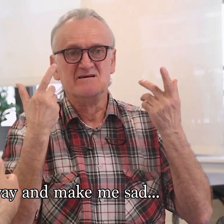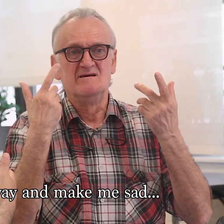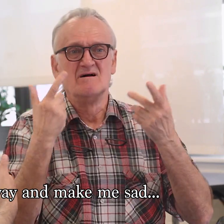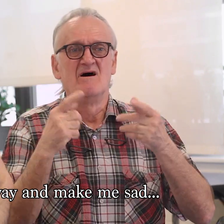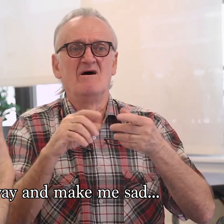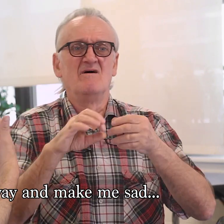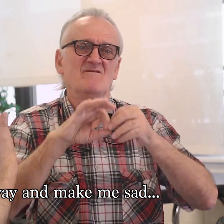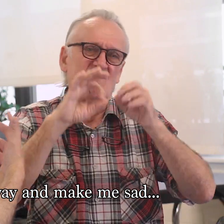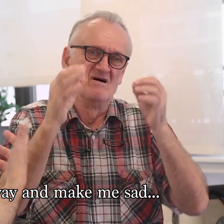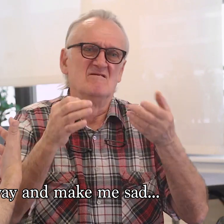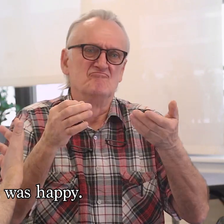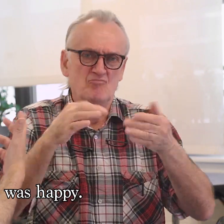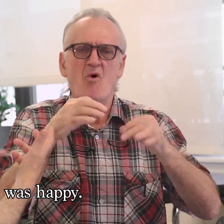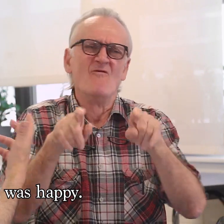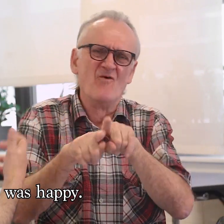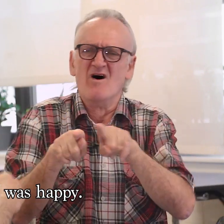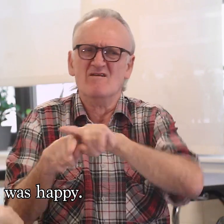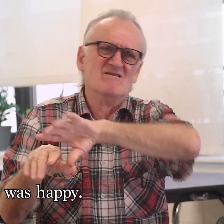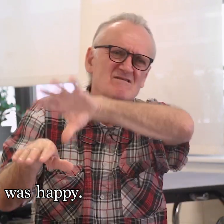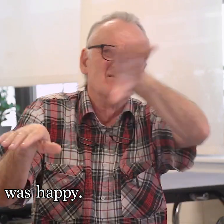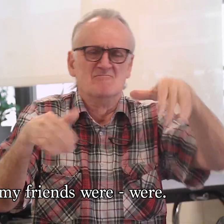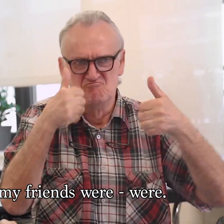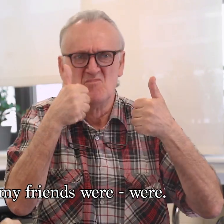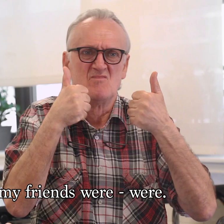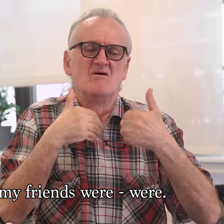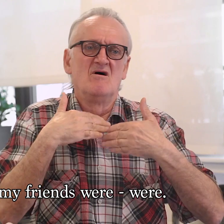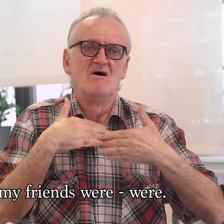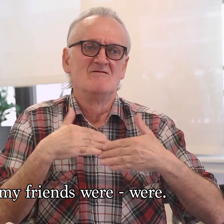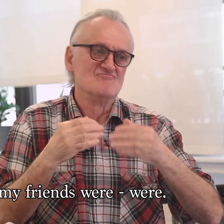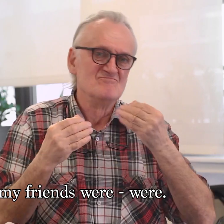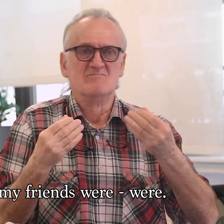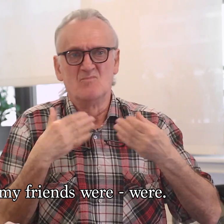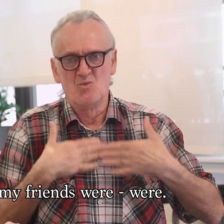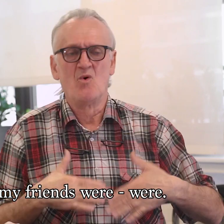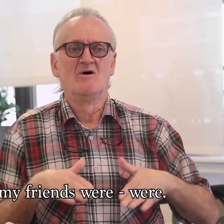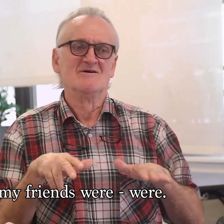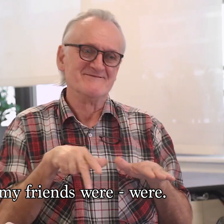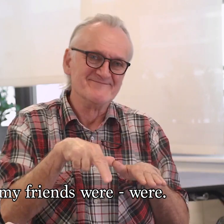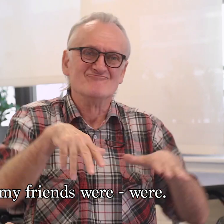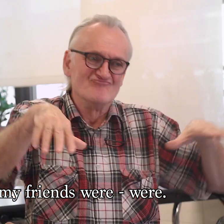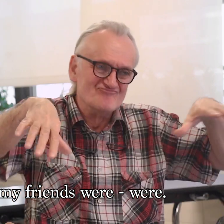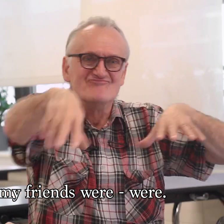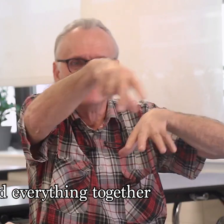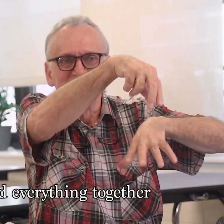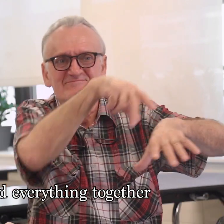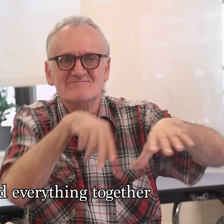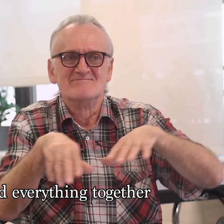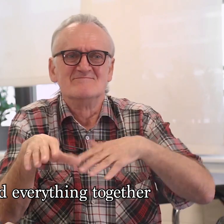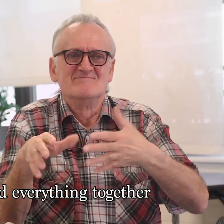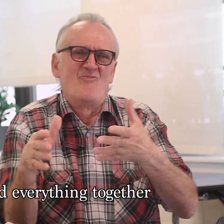sad. I was happy, just like all my friends were. And we did everything together